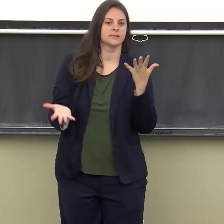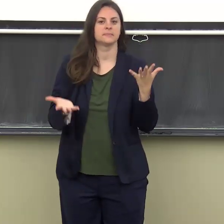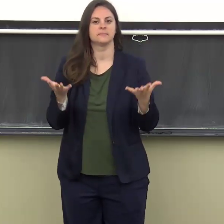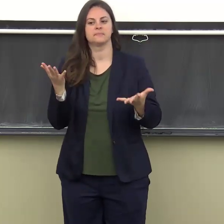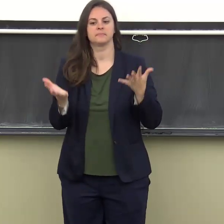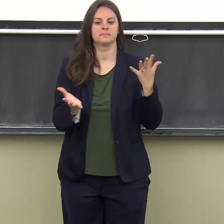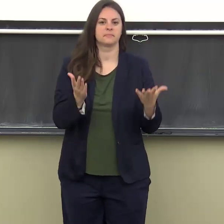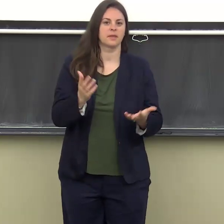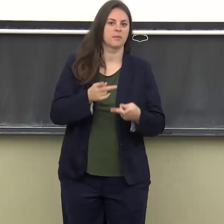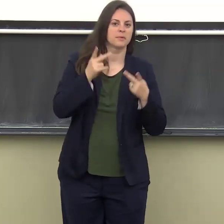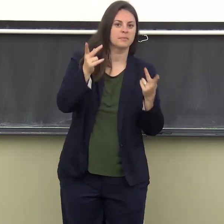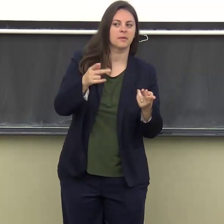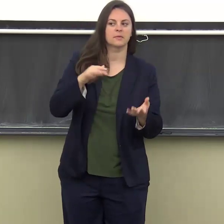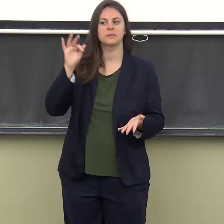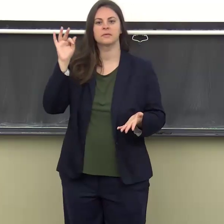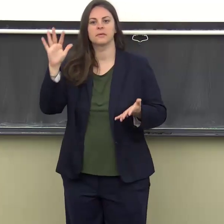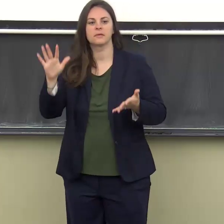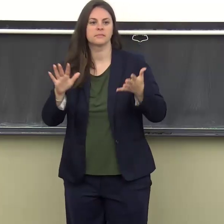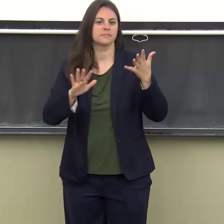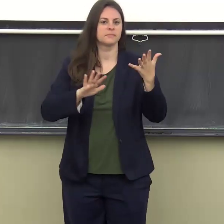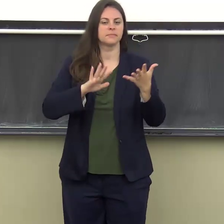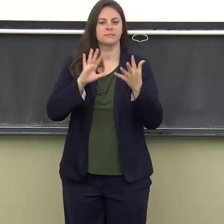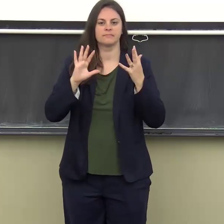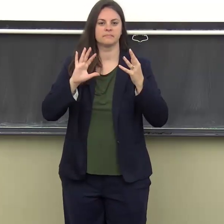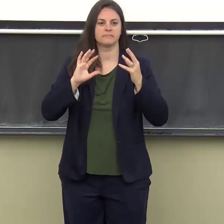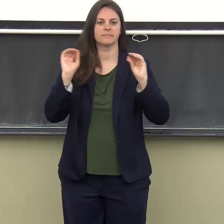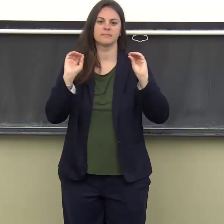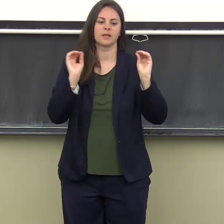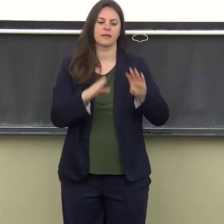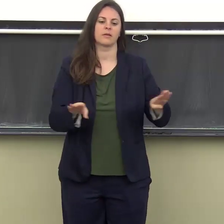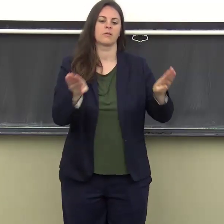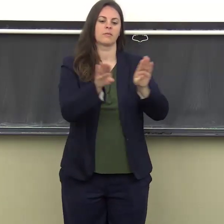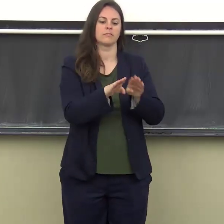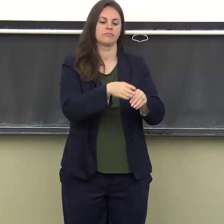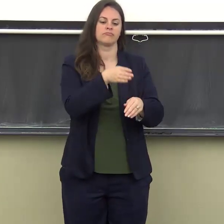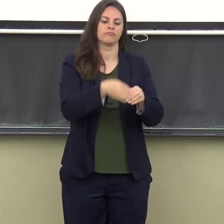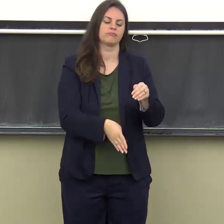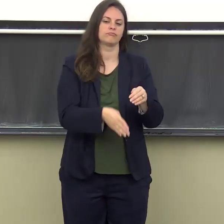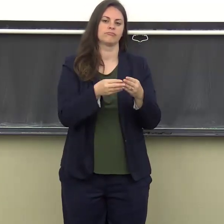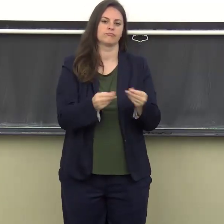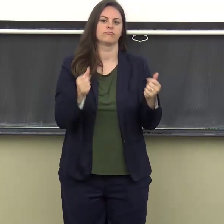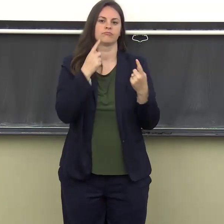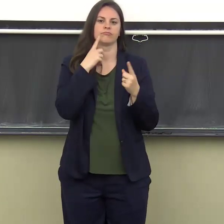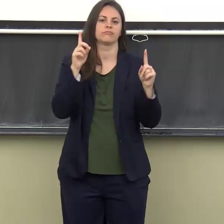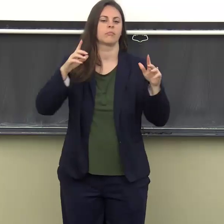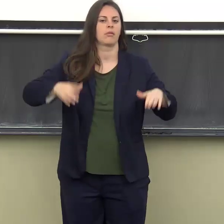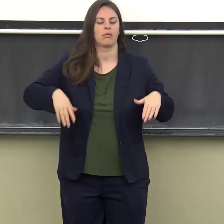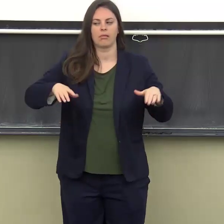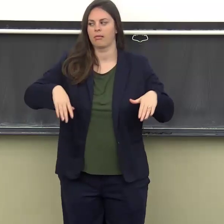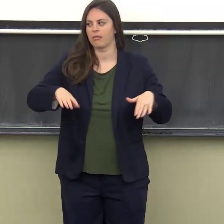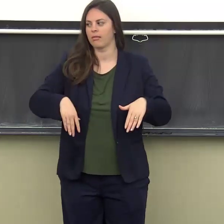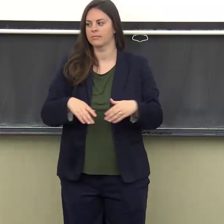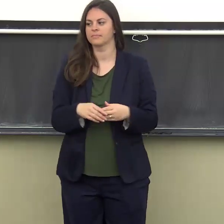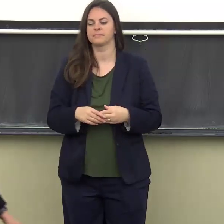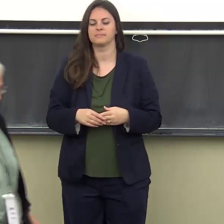proposals. So none of those conversations are closed as yet. We were in